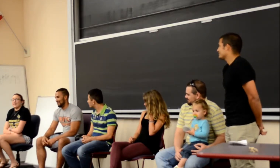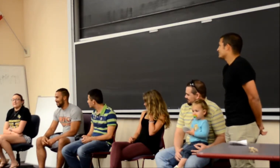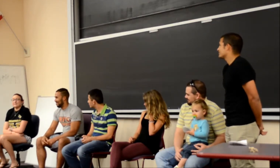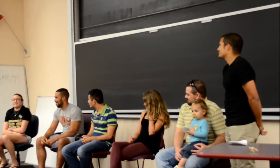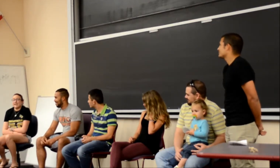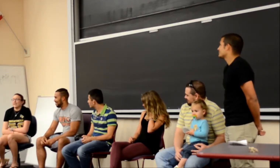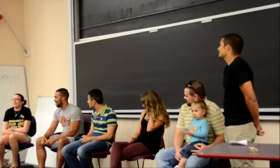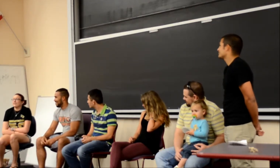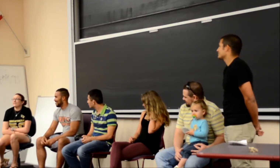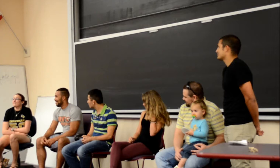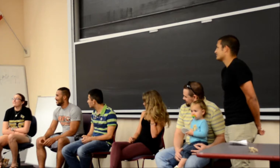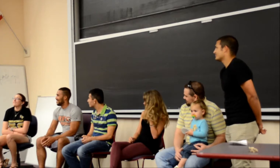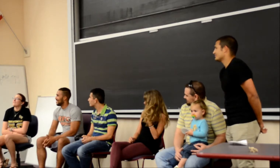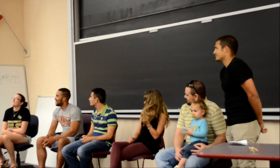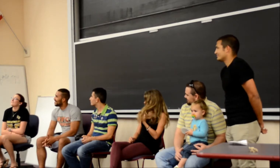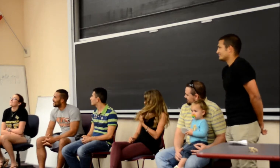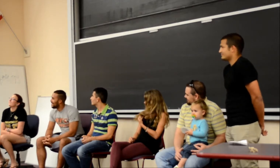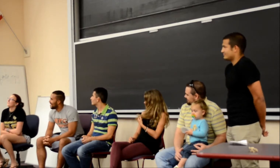Hi, my name is Taylor.